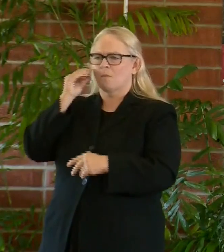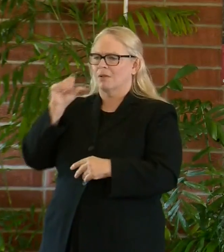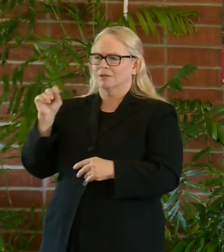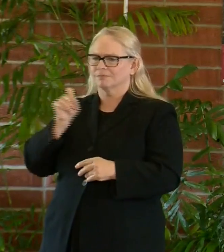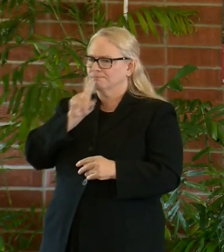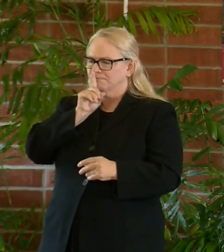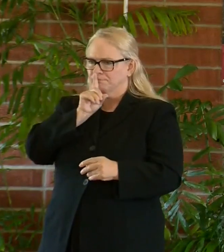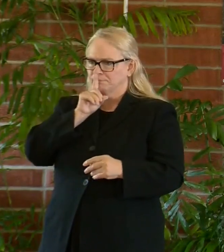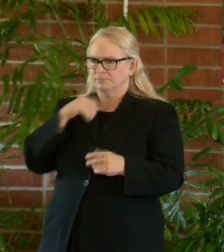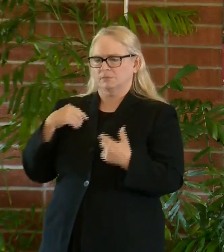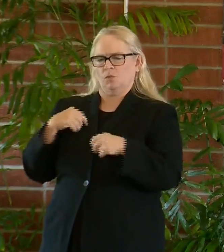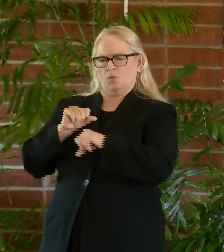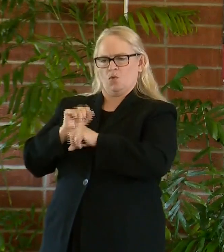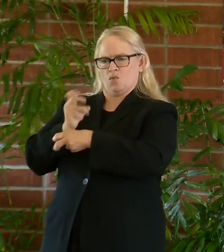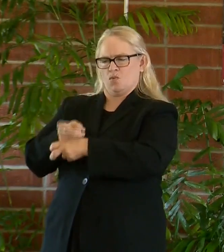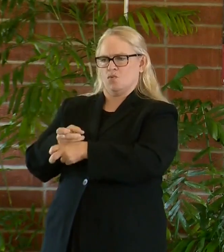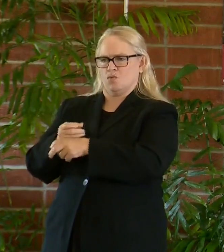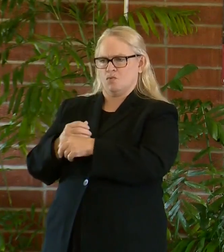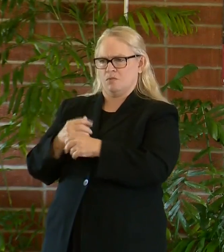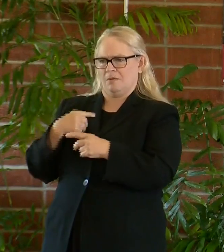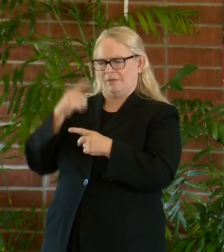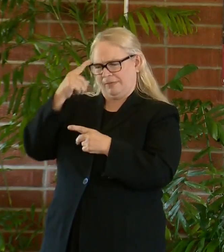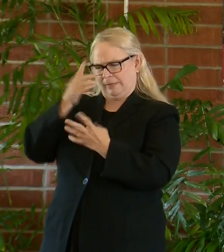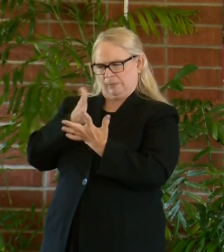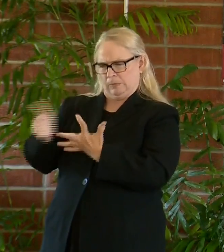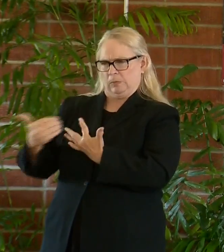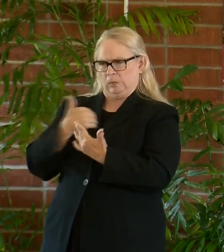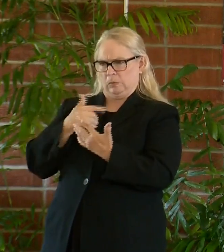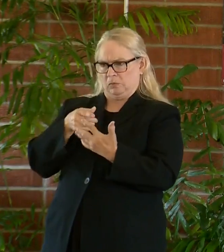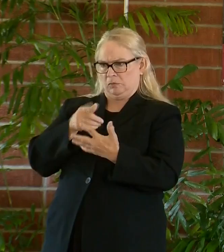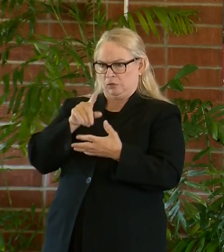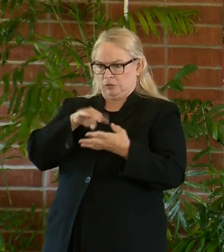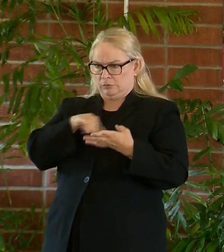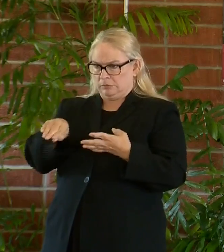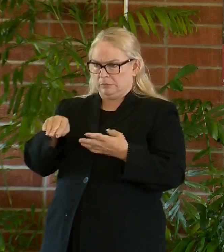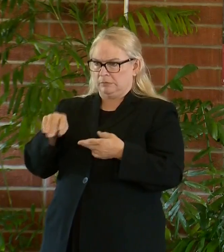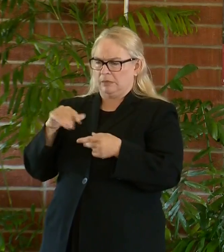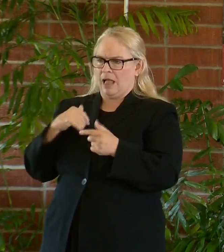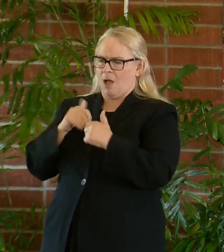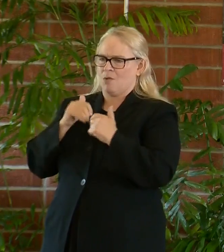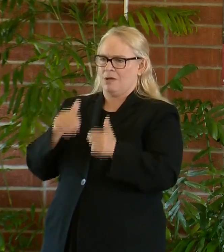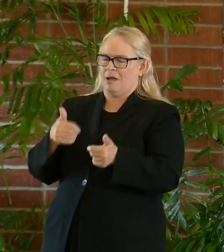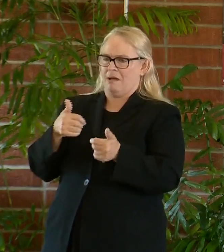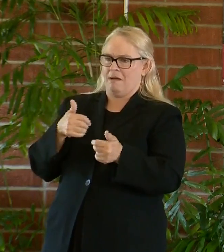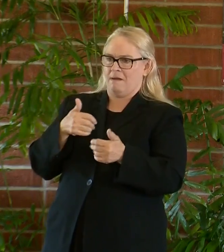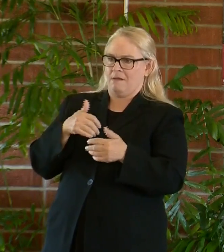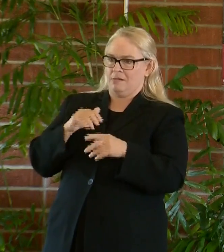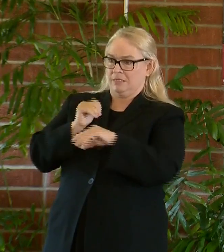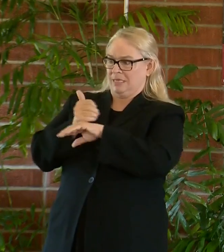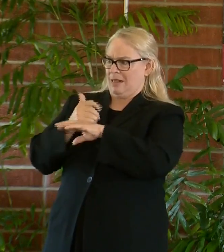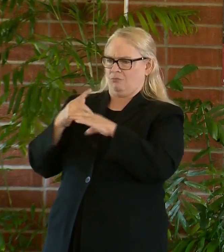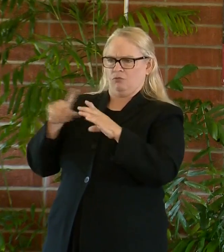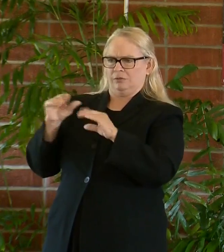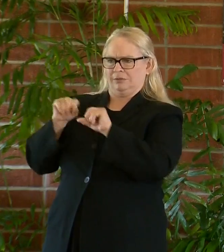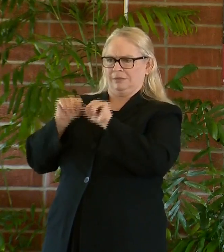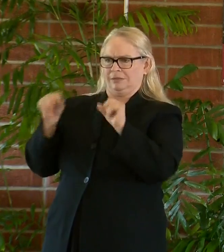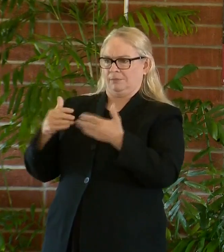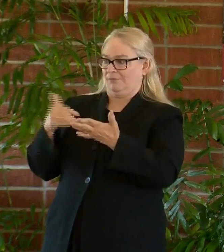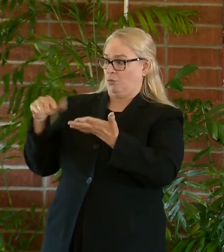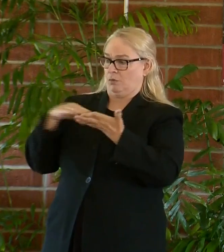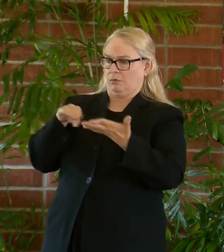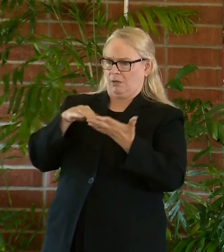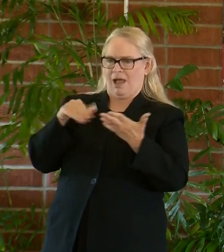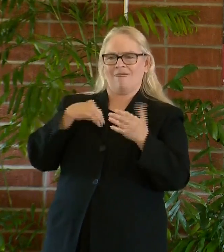aggressively, and very methodically, but in a targeted way. And we're working in partnership with not only the